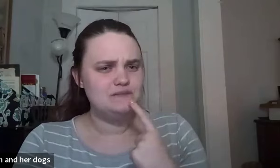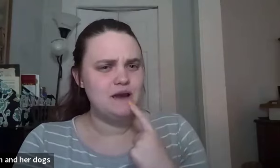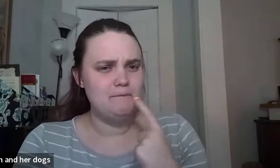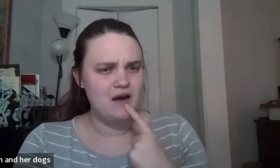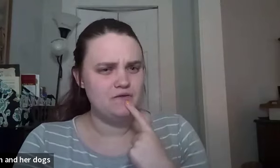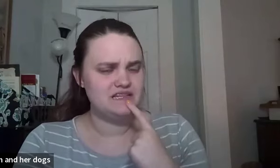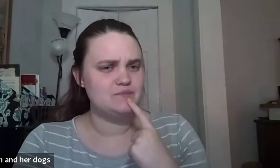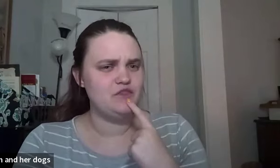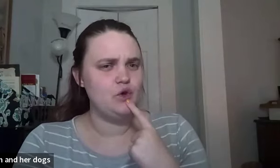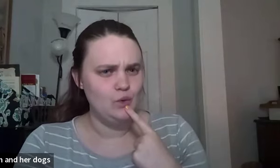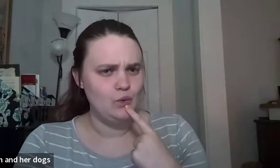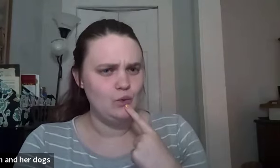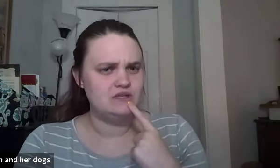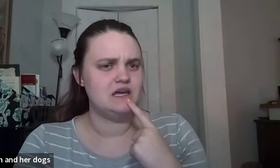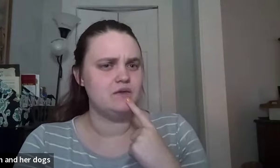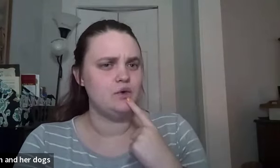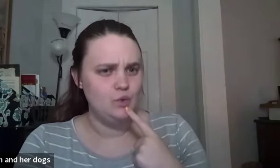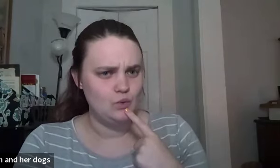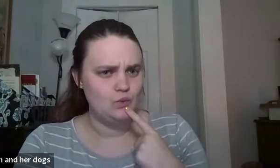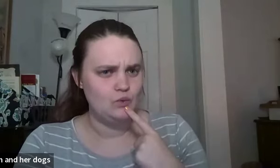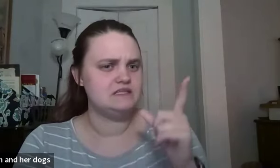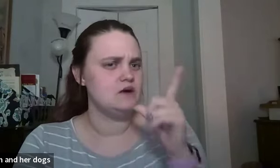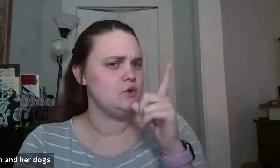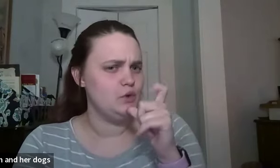my mouth does make the who sound, the ooh sound, who.